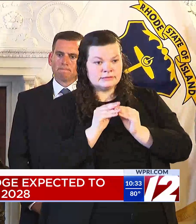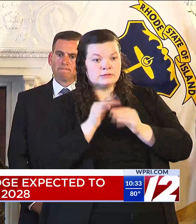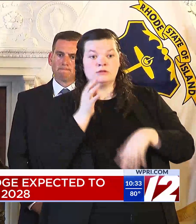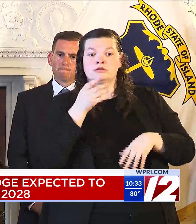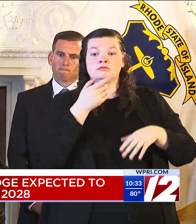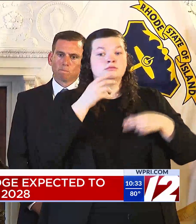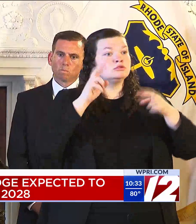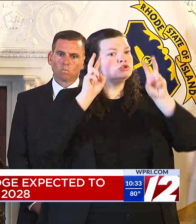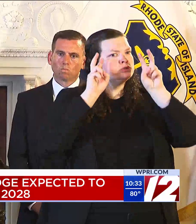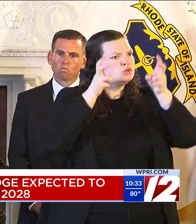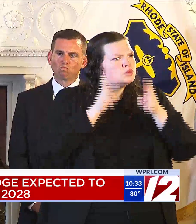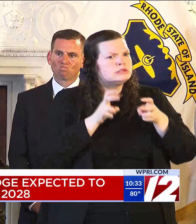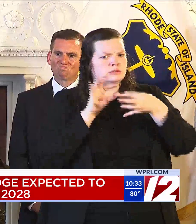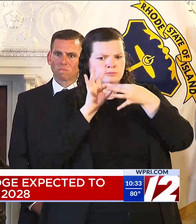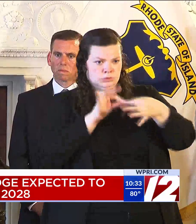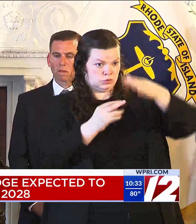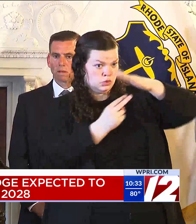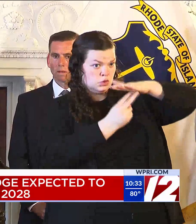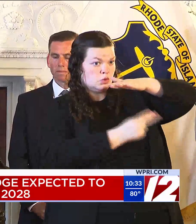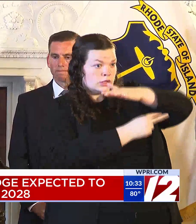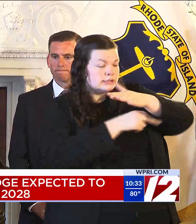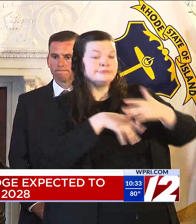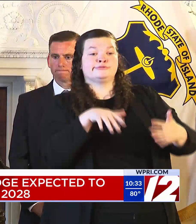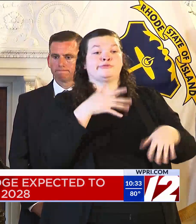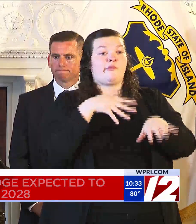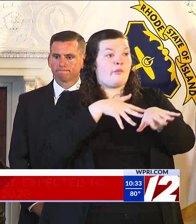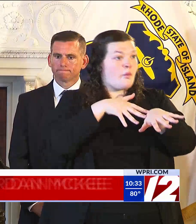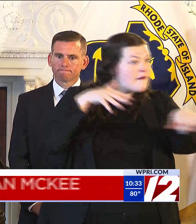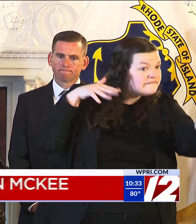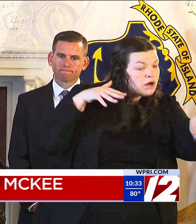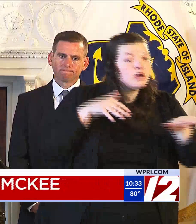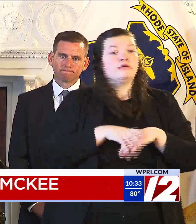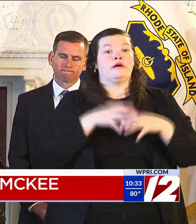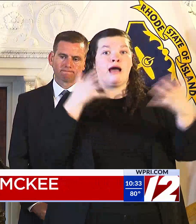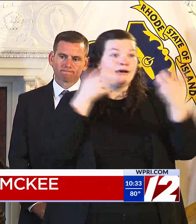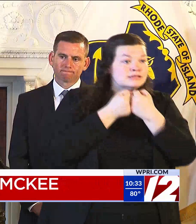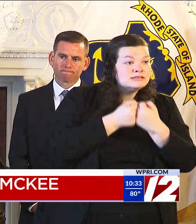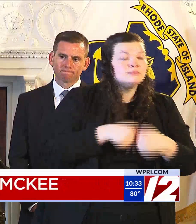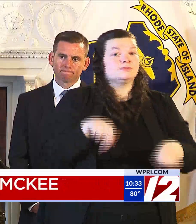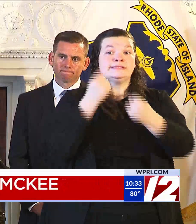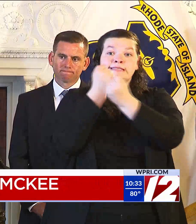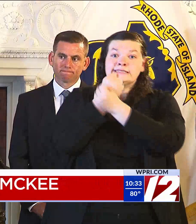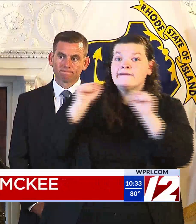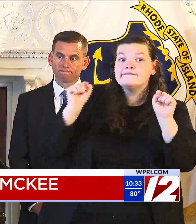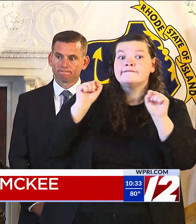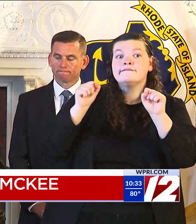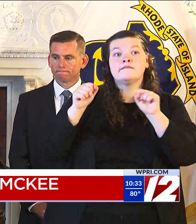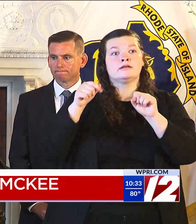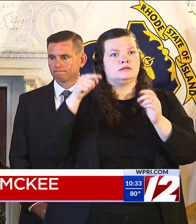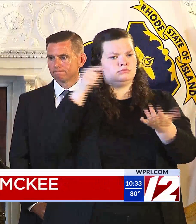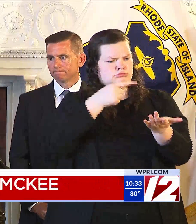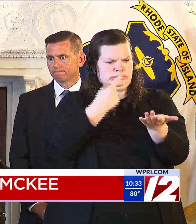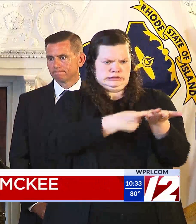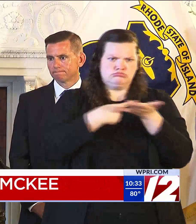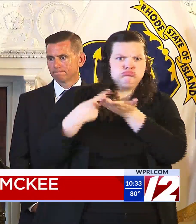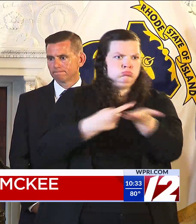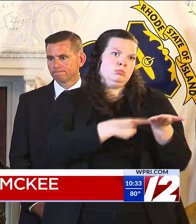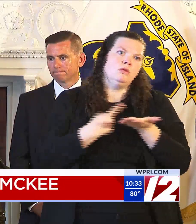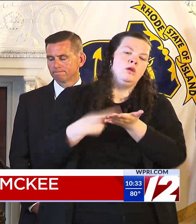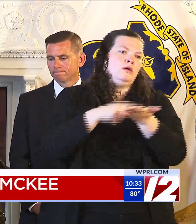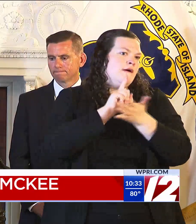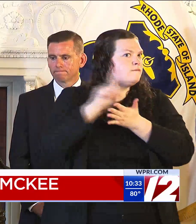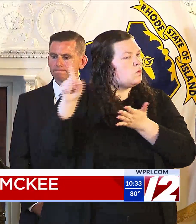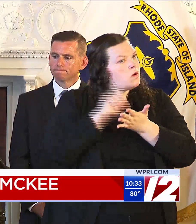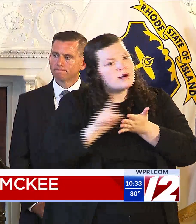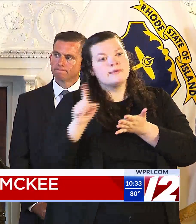bridge, whether it's traffic flow, whether it's accidents, whether it's safety, and the schedule that we have put